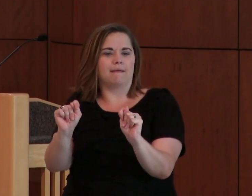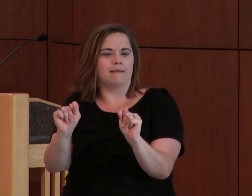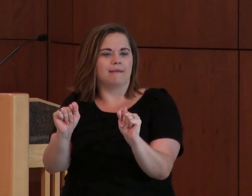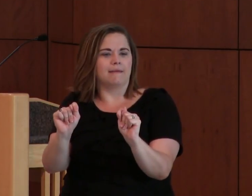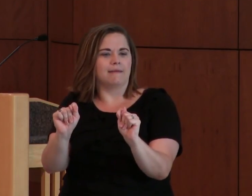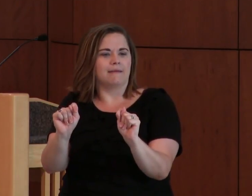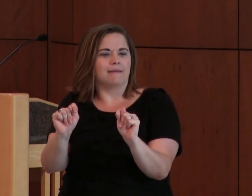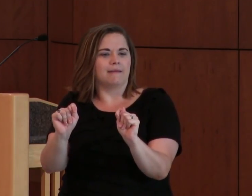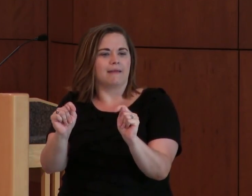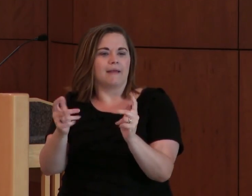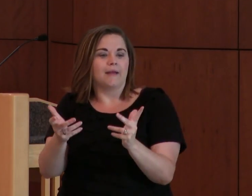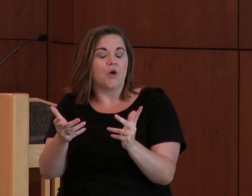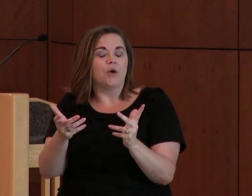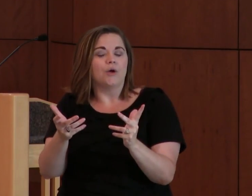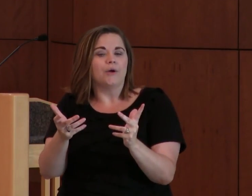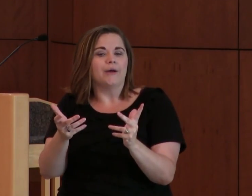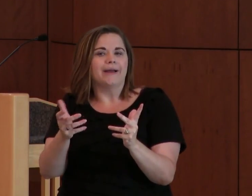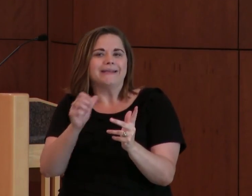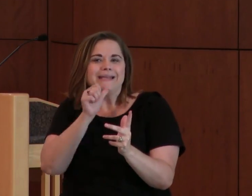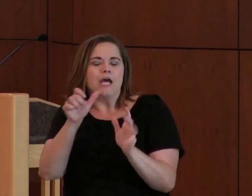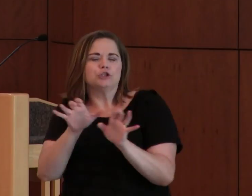what they think the law requires.